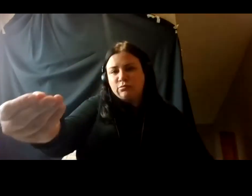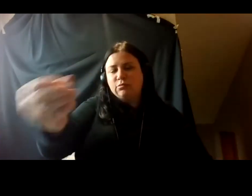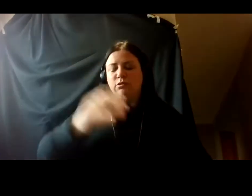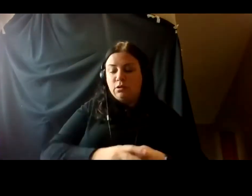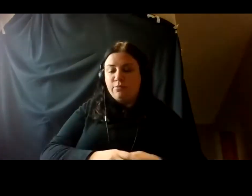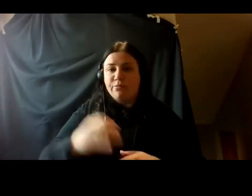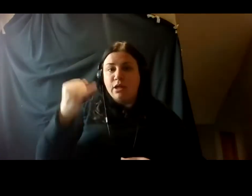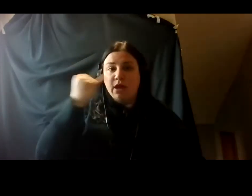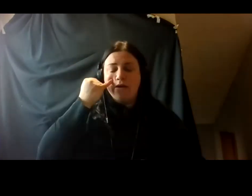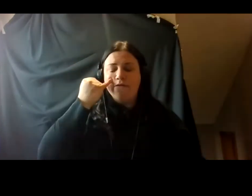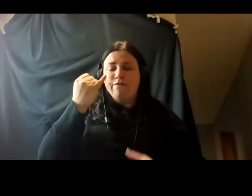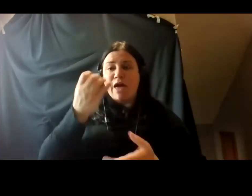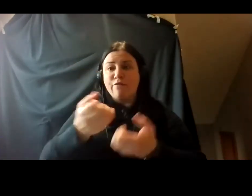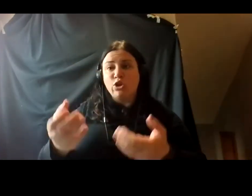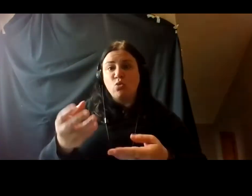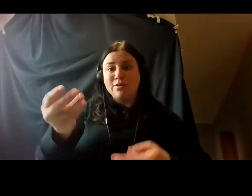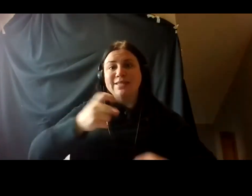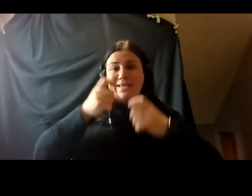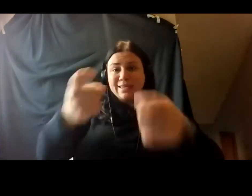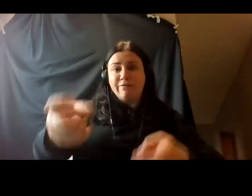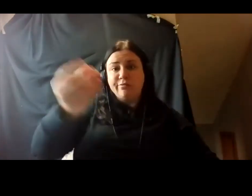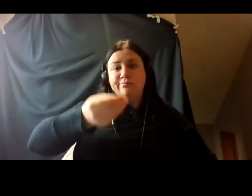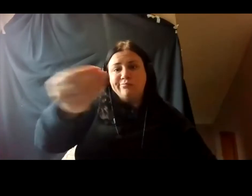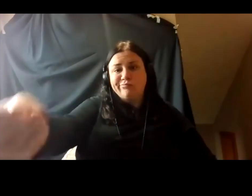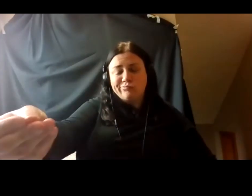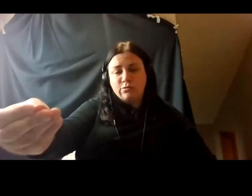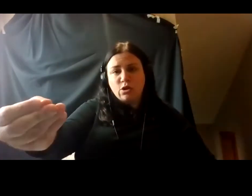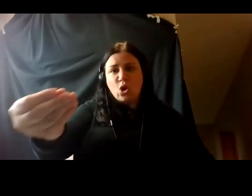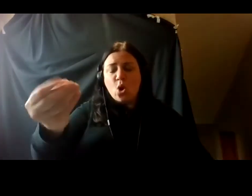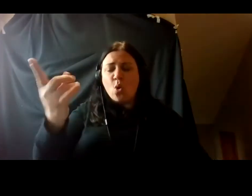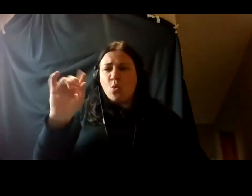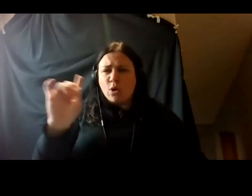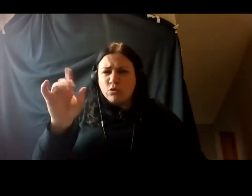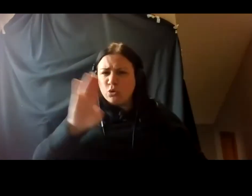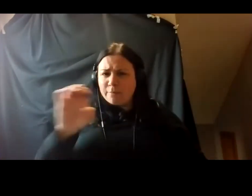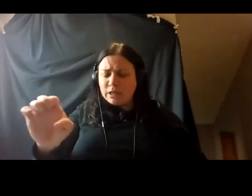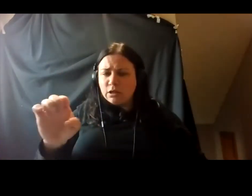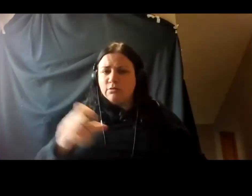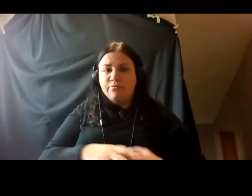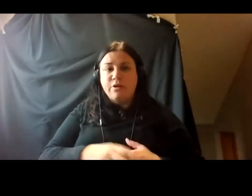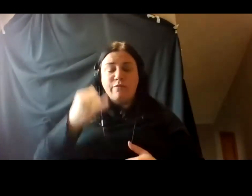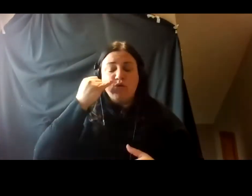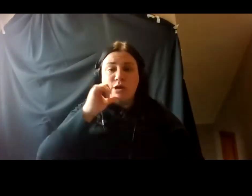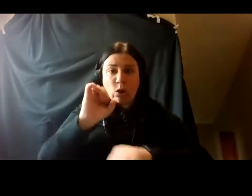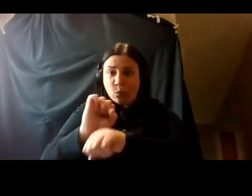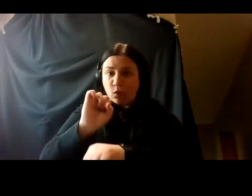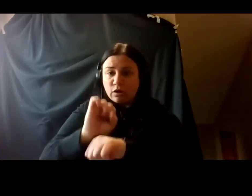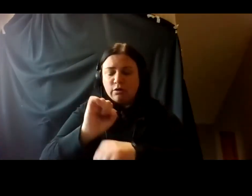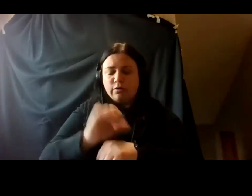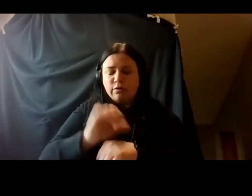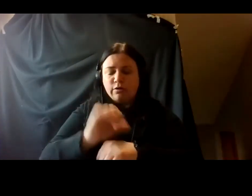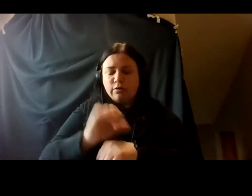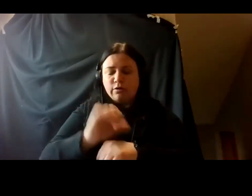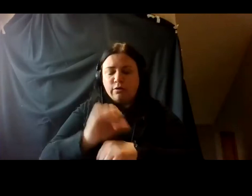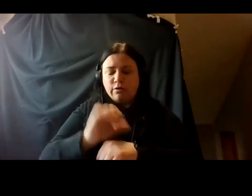everybody just handed everything to you on a silver platter, where would you truly be? Because if you just got everything